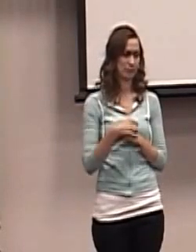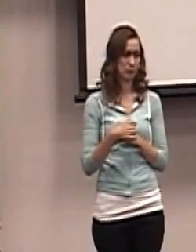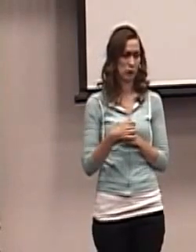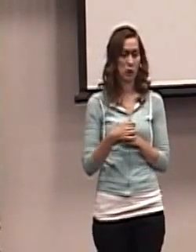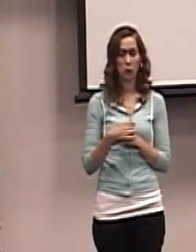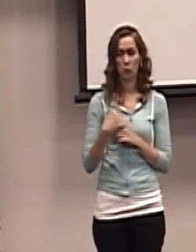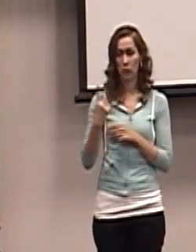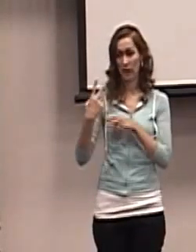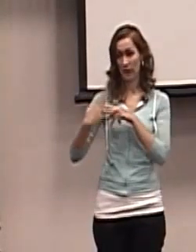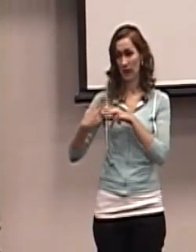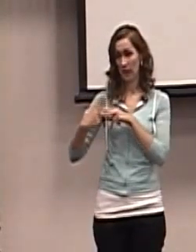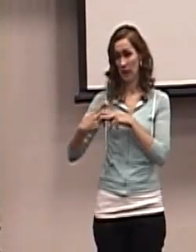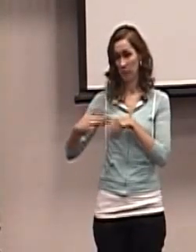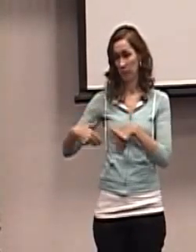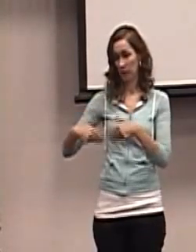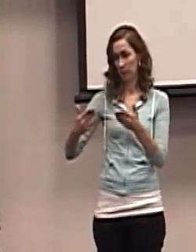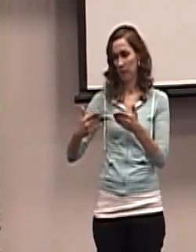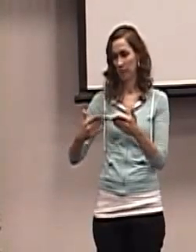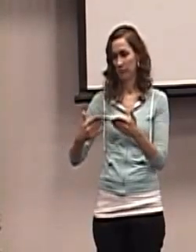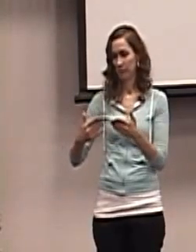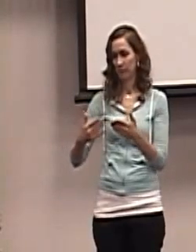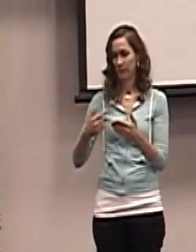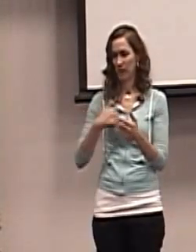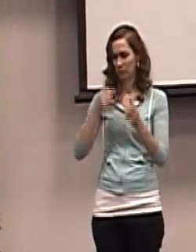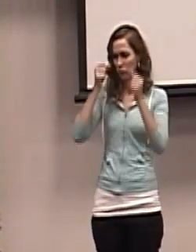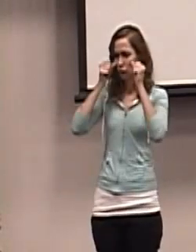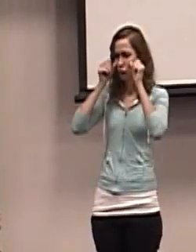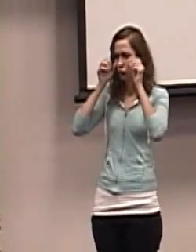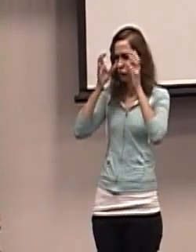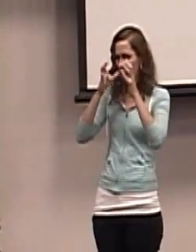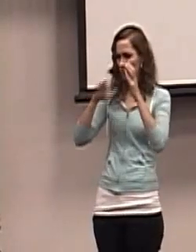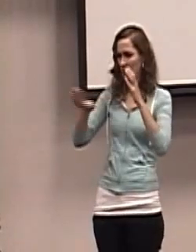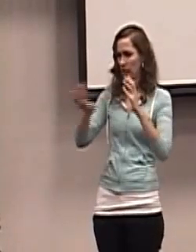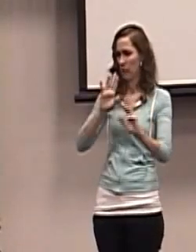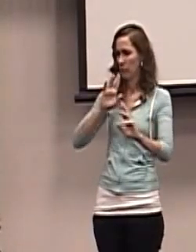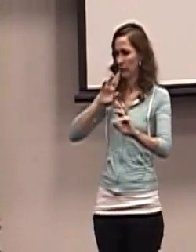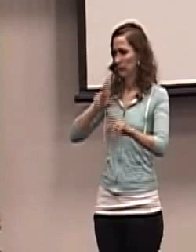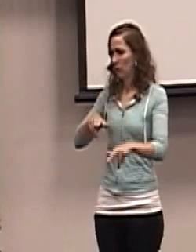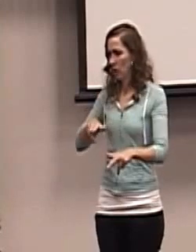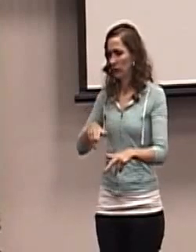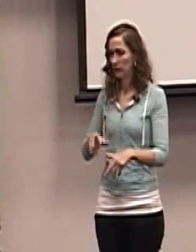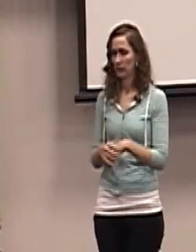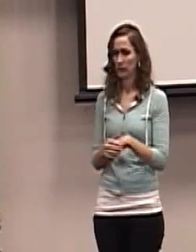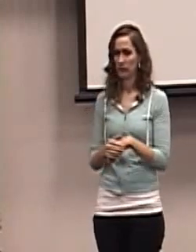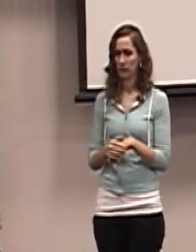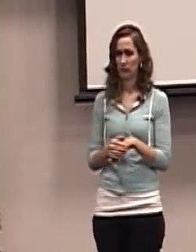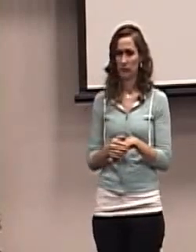was really shocked, the response that I heard. He